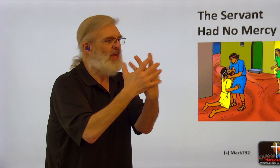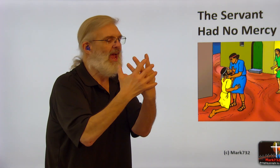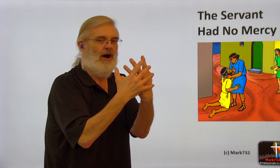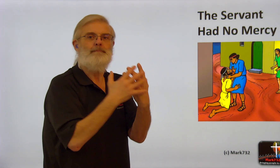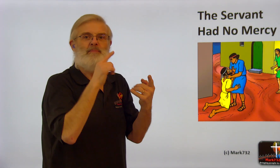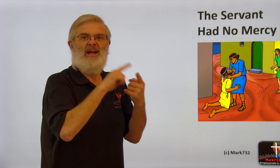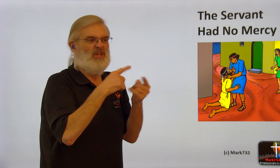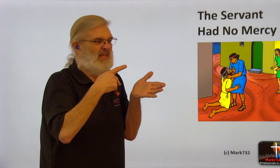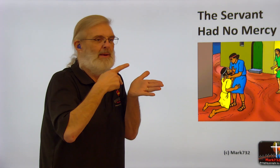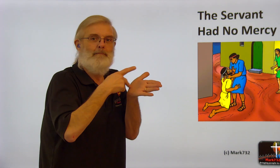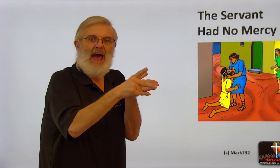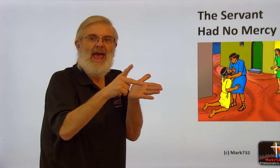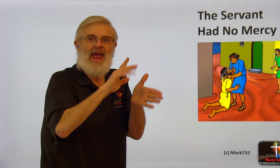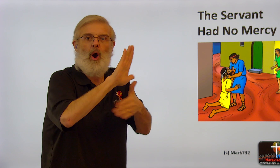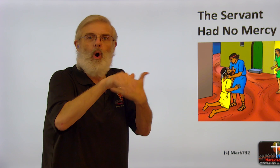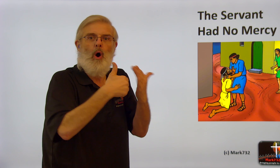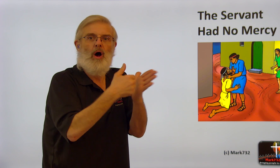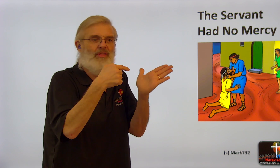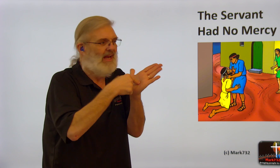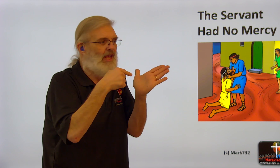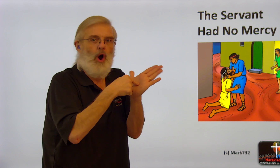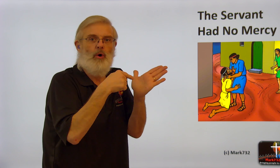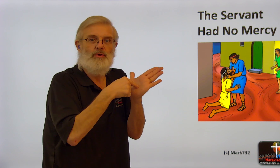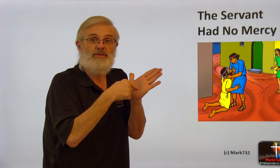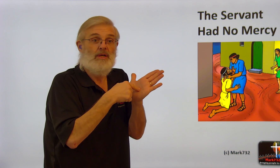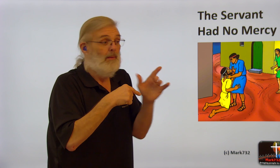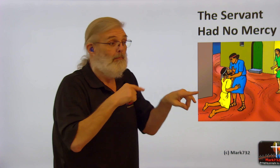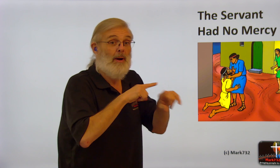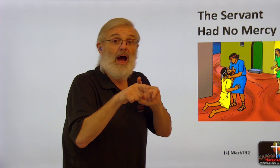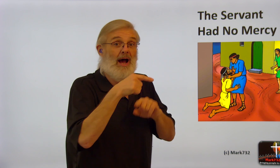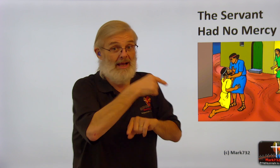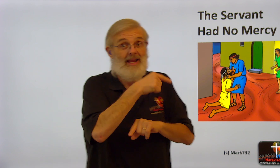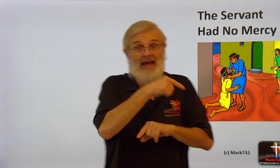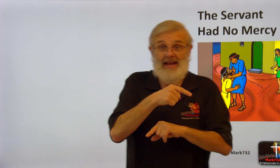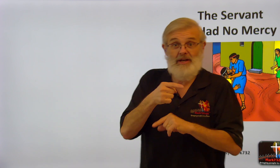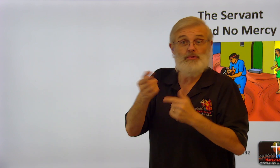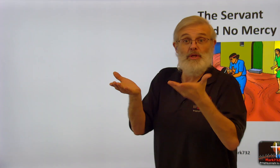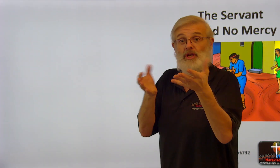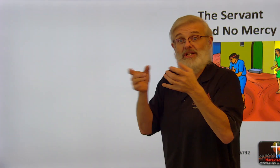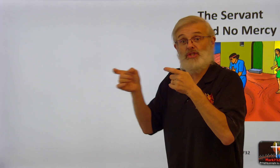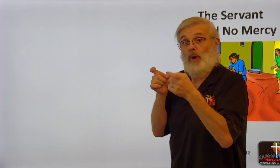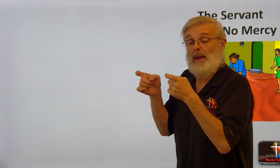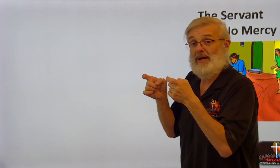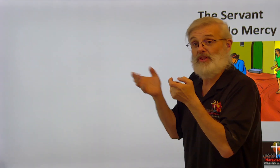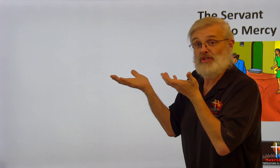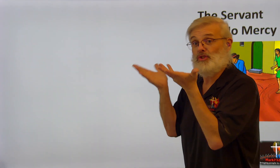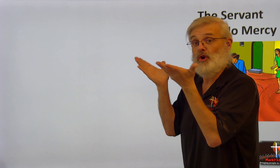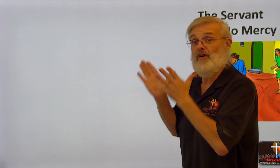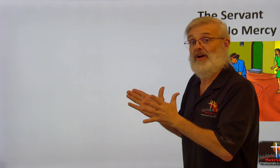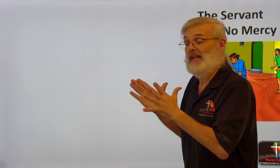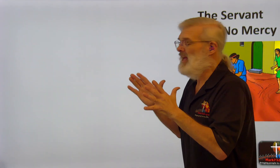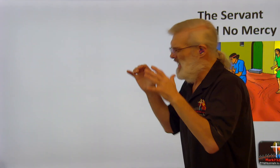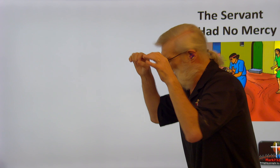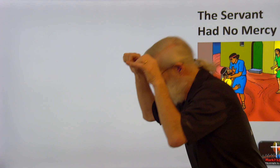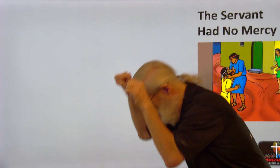jail until he can pay all that he owes. But, and here's where you can describe it, the servant, he